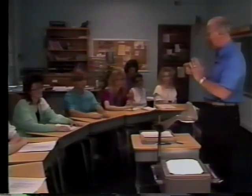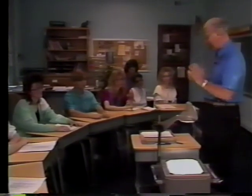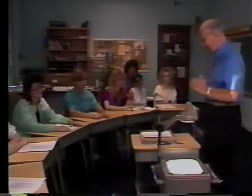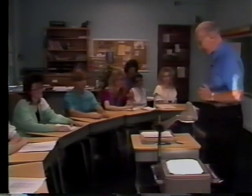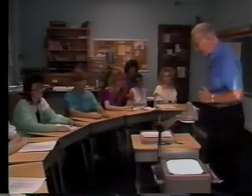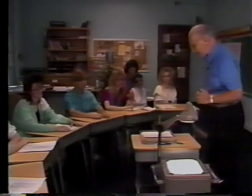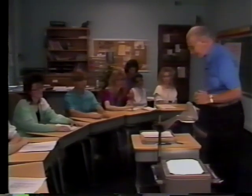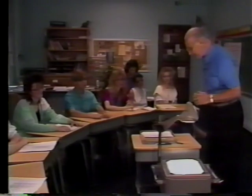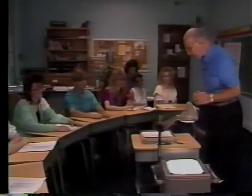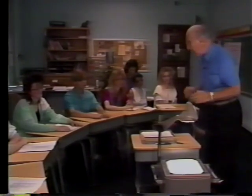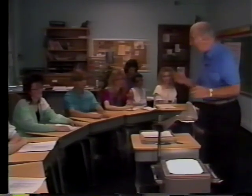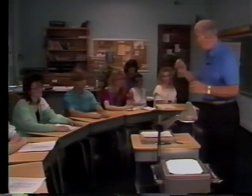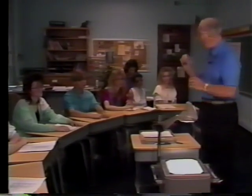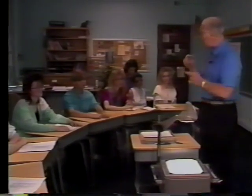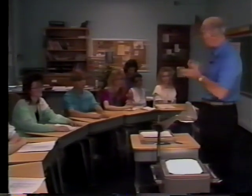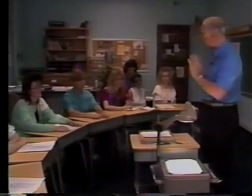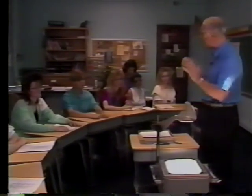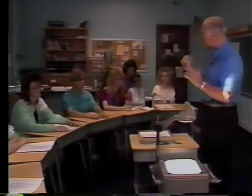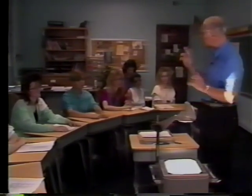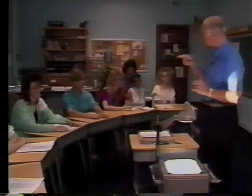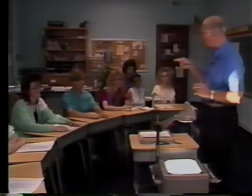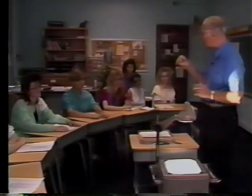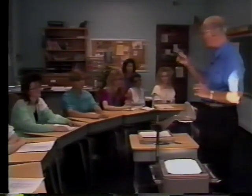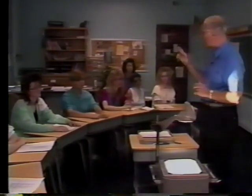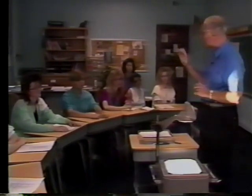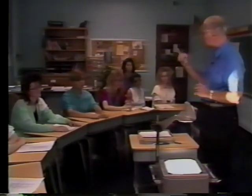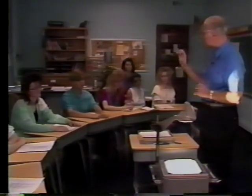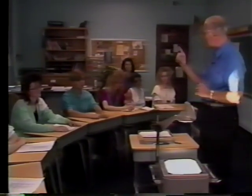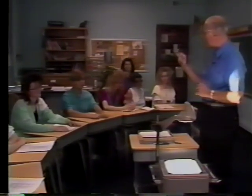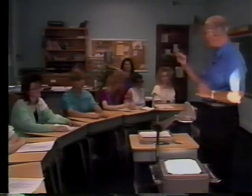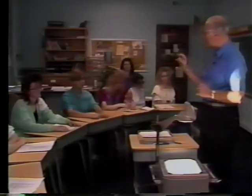on. What means supercilious?